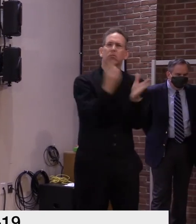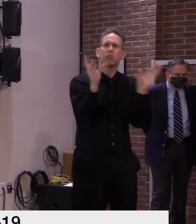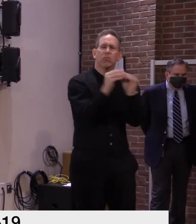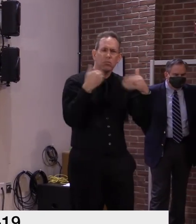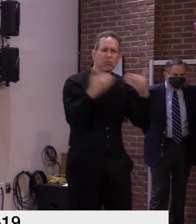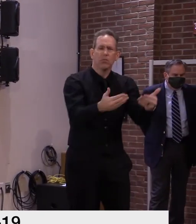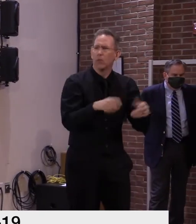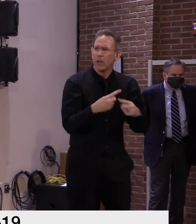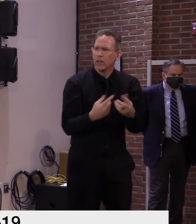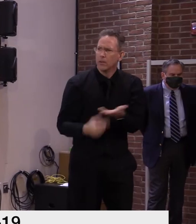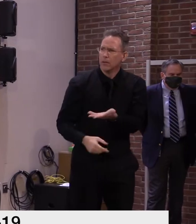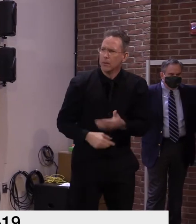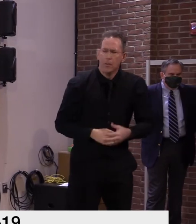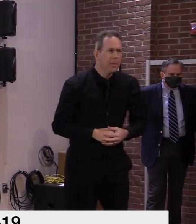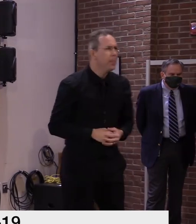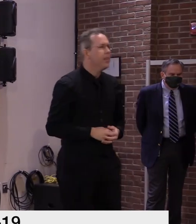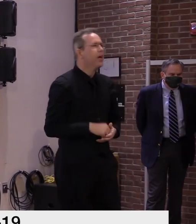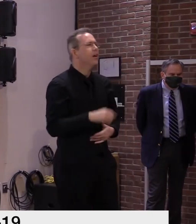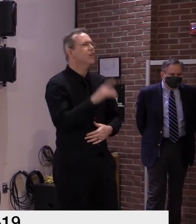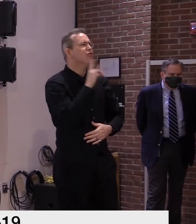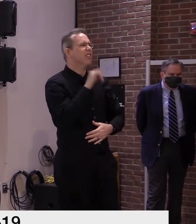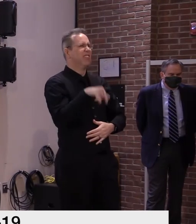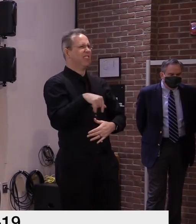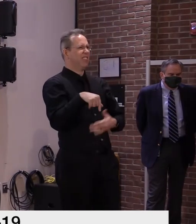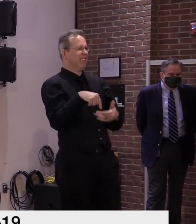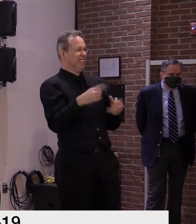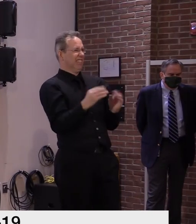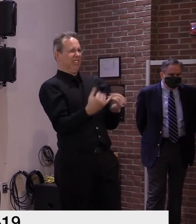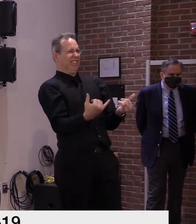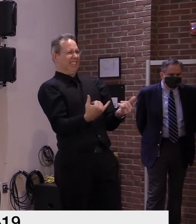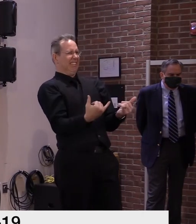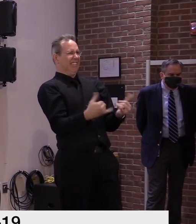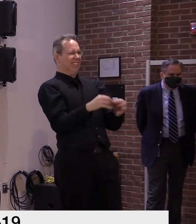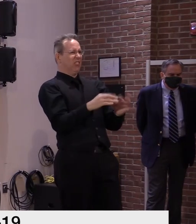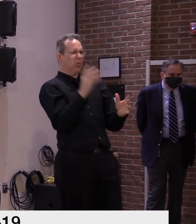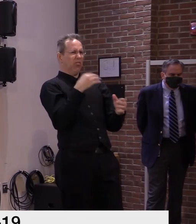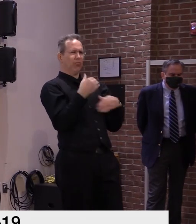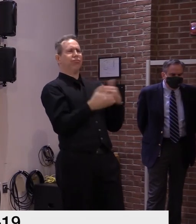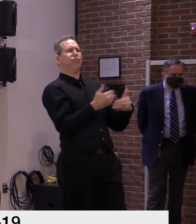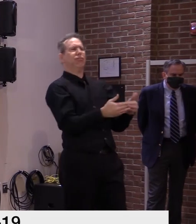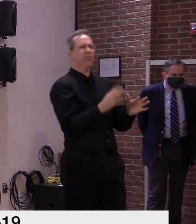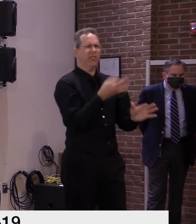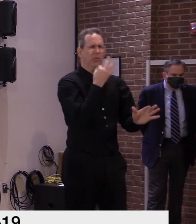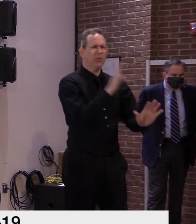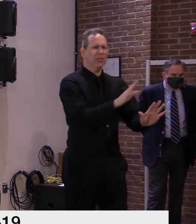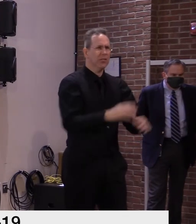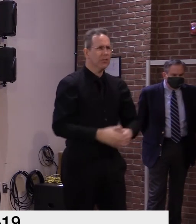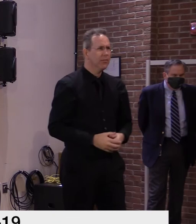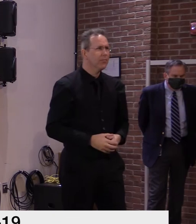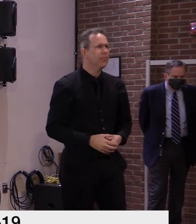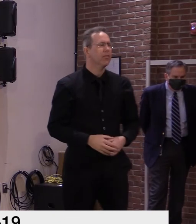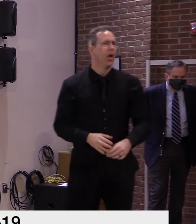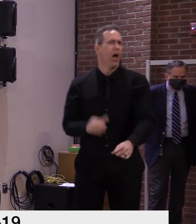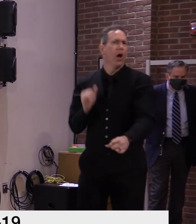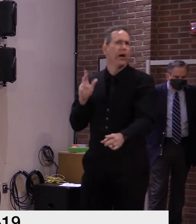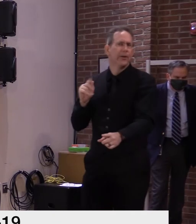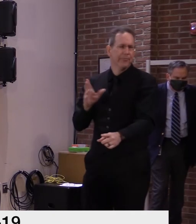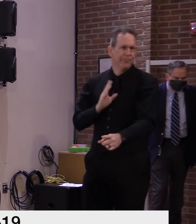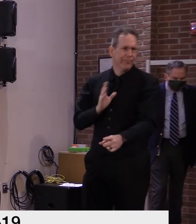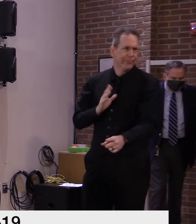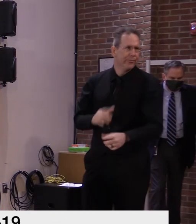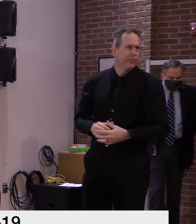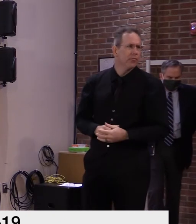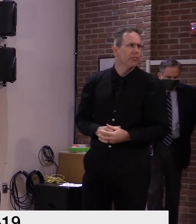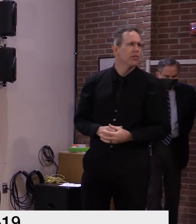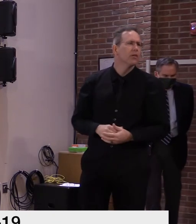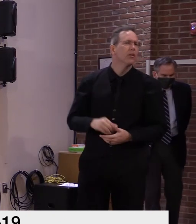the names of the Senate during the session. Yes. Okay. And one question for Dr. Levine. We